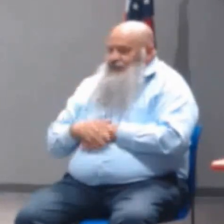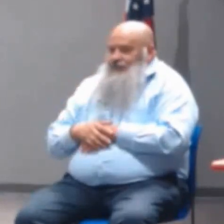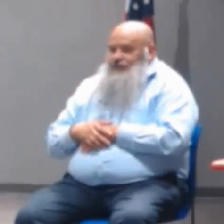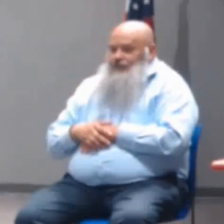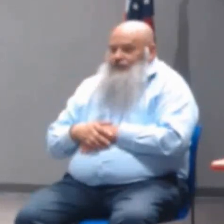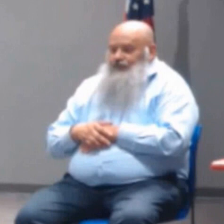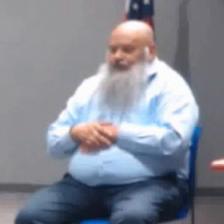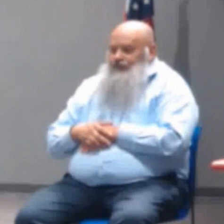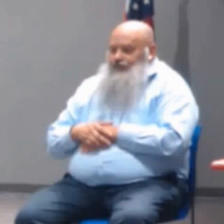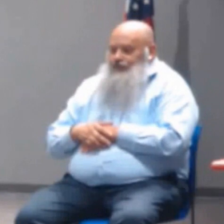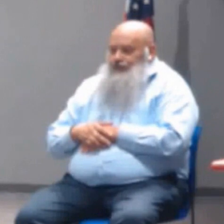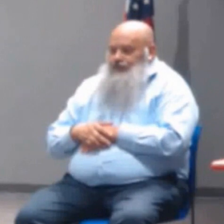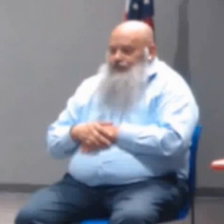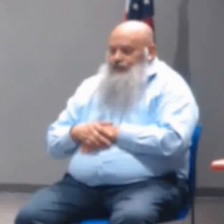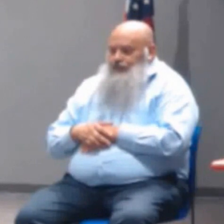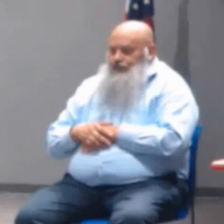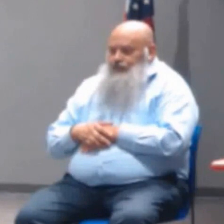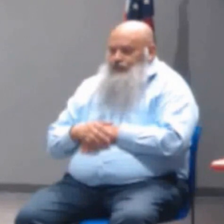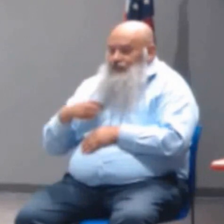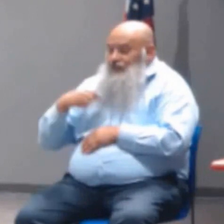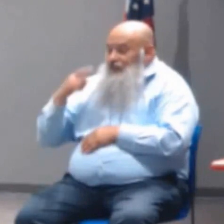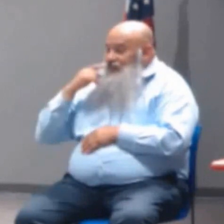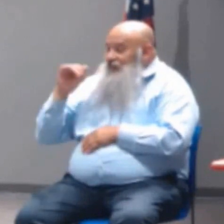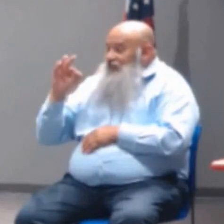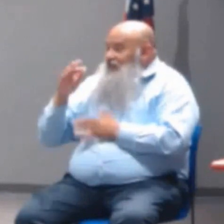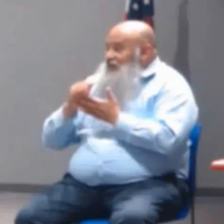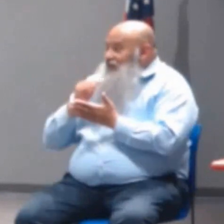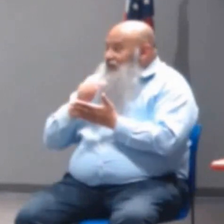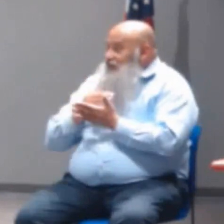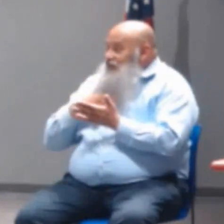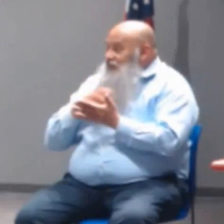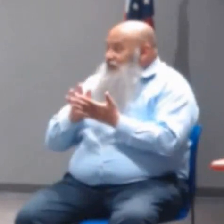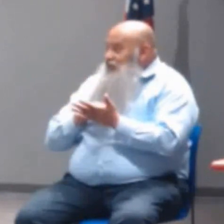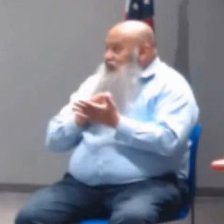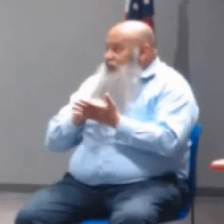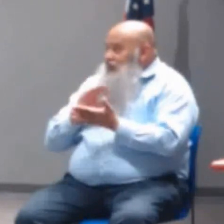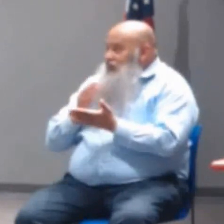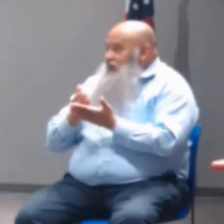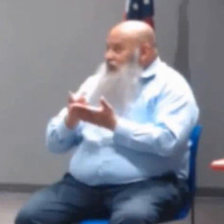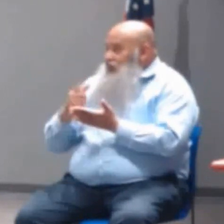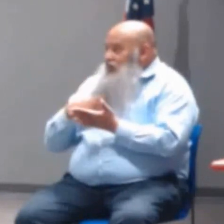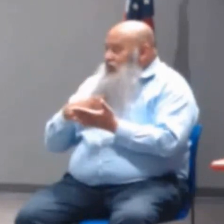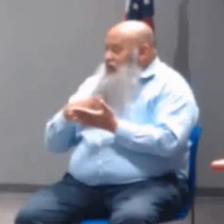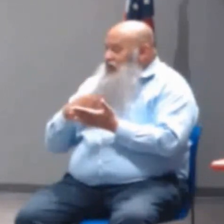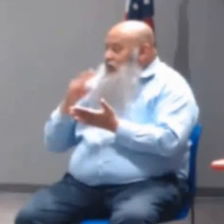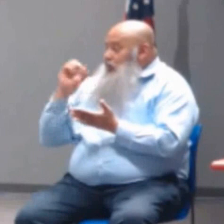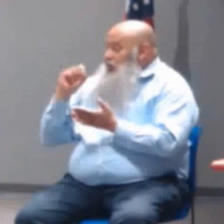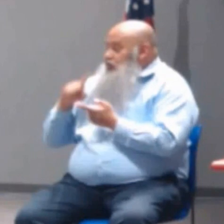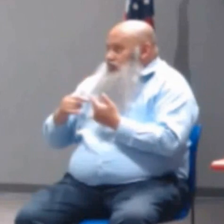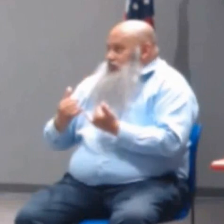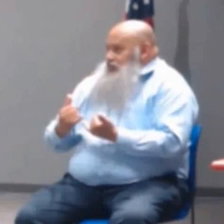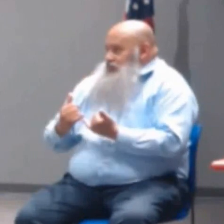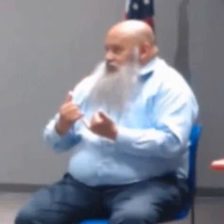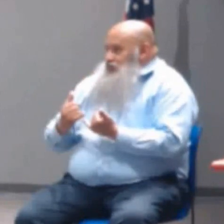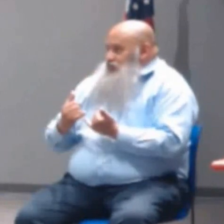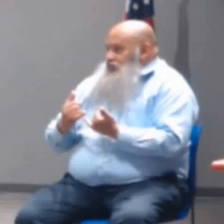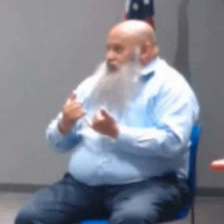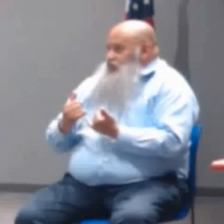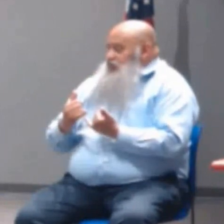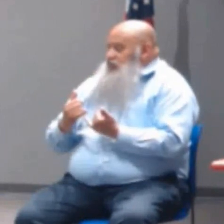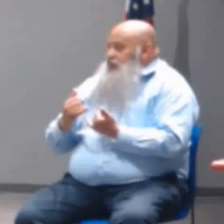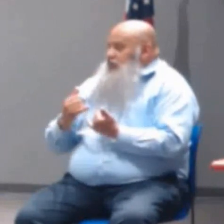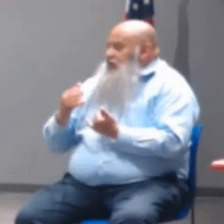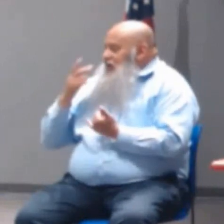I think that if the lessons that I learned from getting to where I was to where I am now, and what I've seen on other